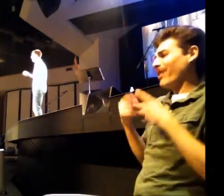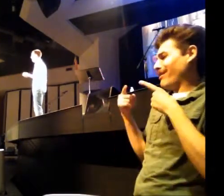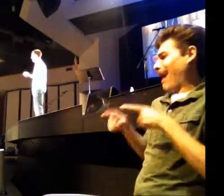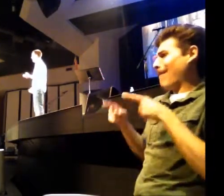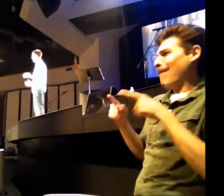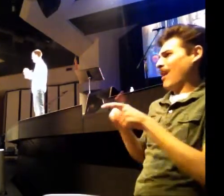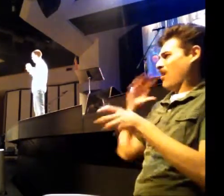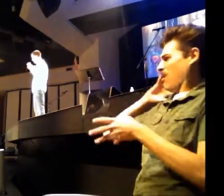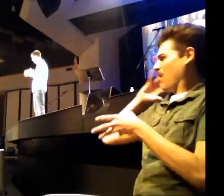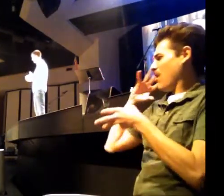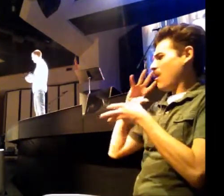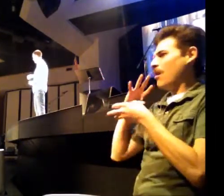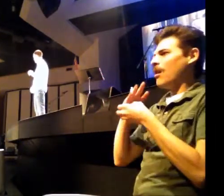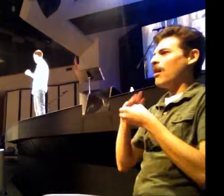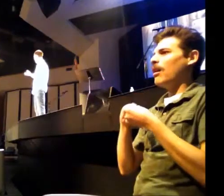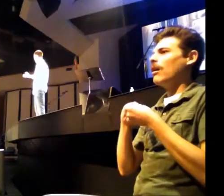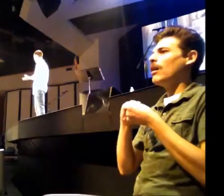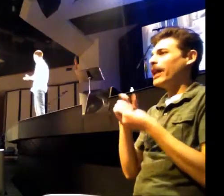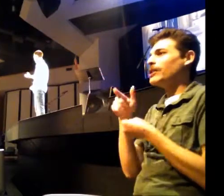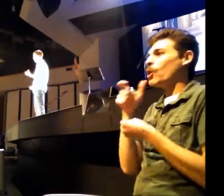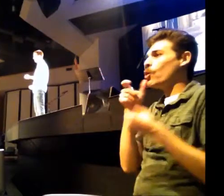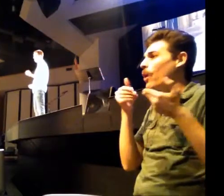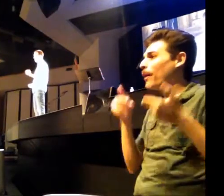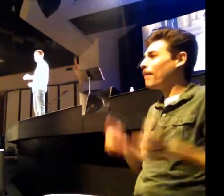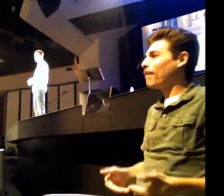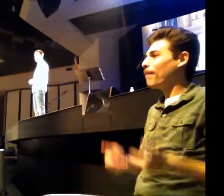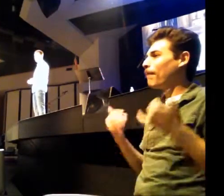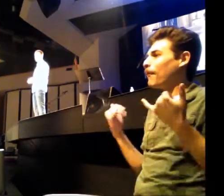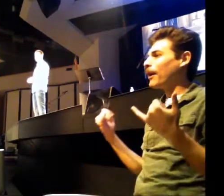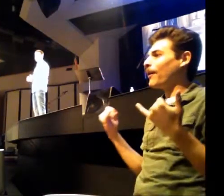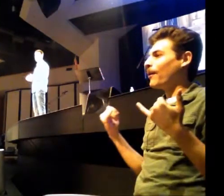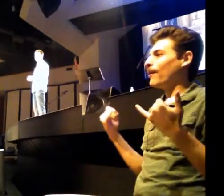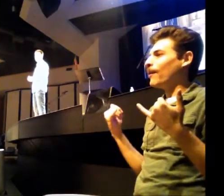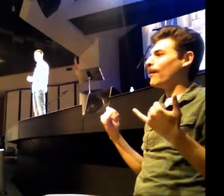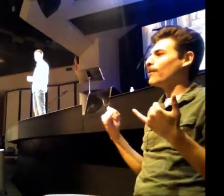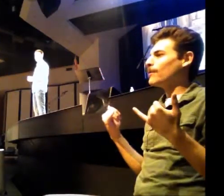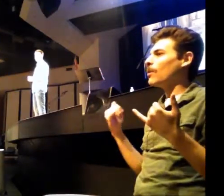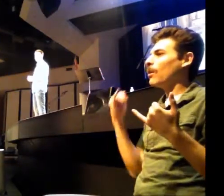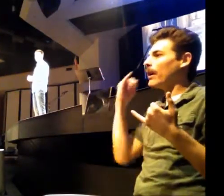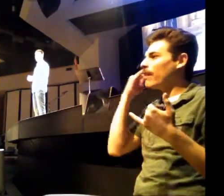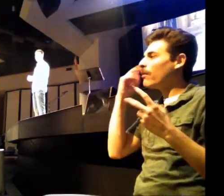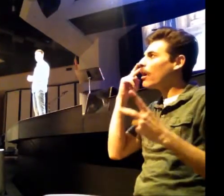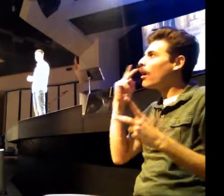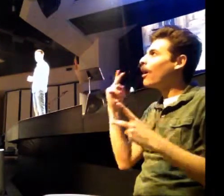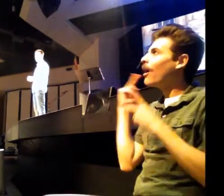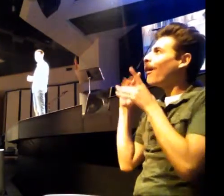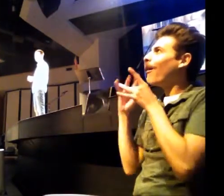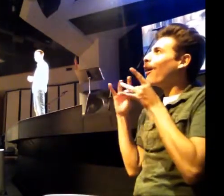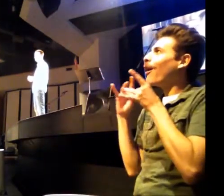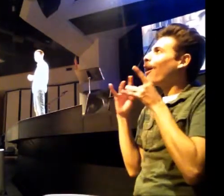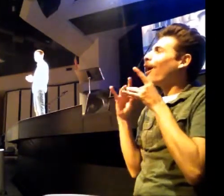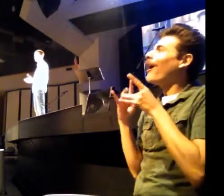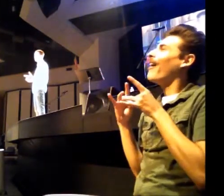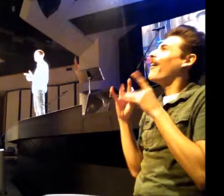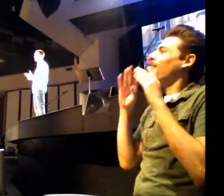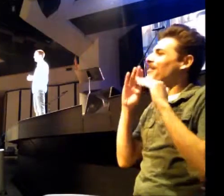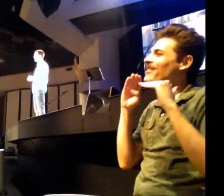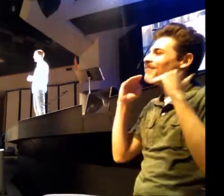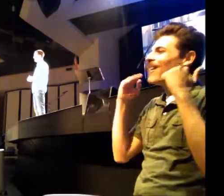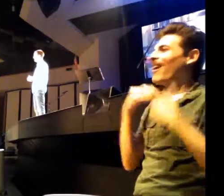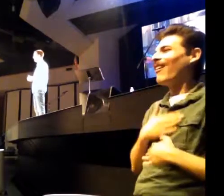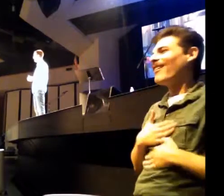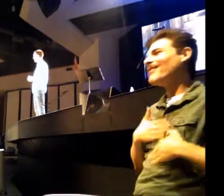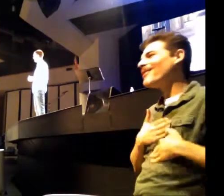exactly who I now am. We rediscover, perhaps discover, who we are. And in the end, we find ourselves laughing, we smile, we